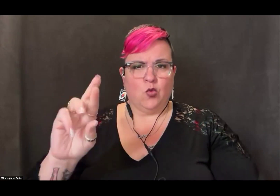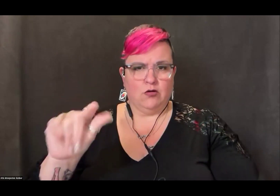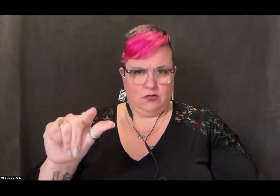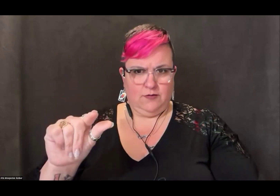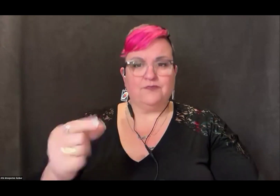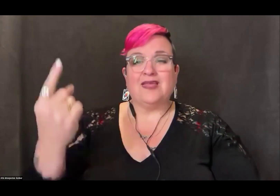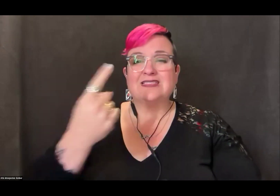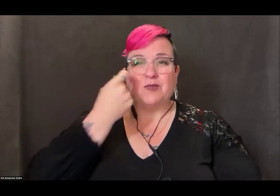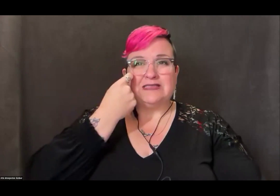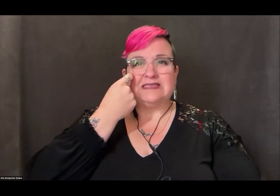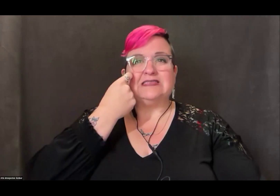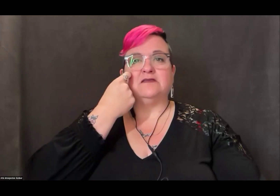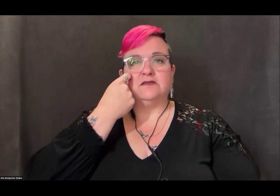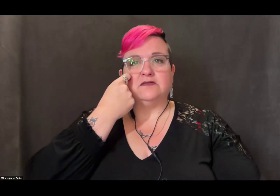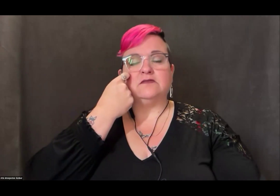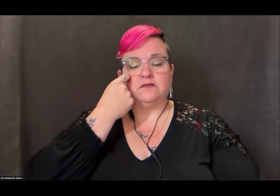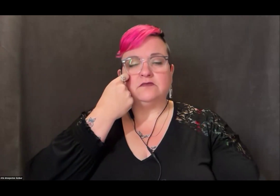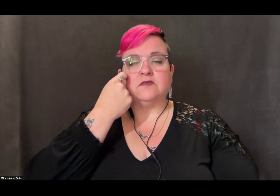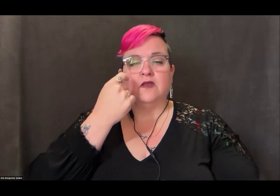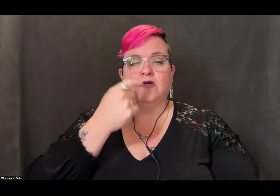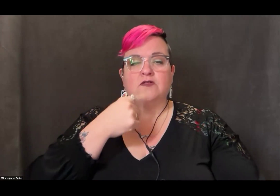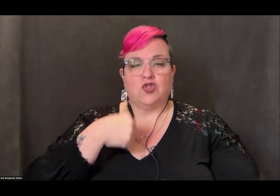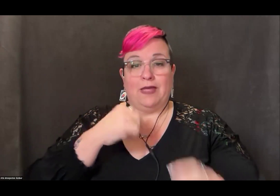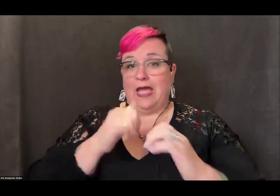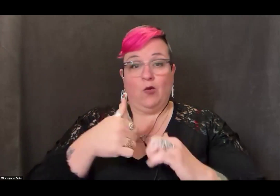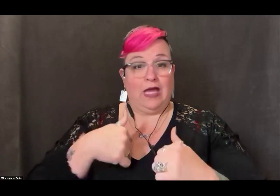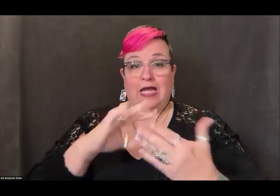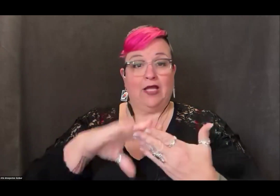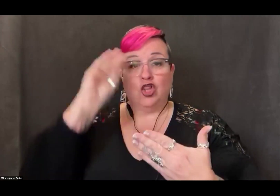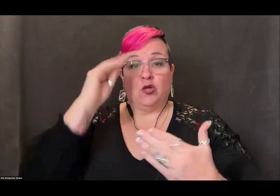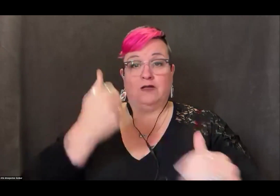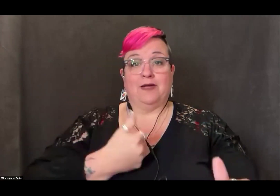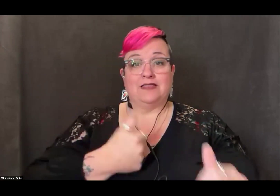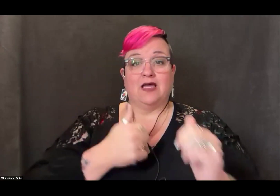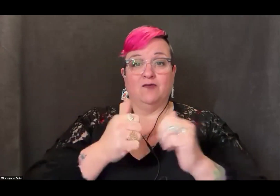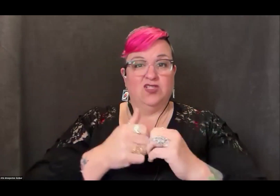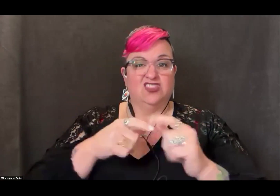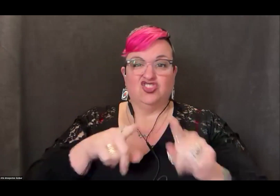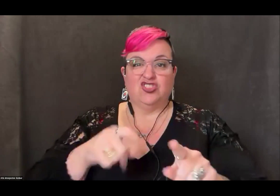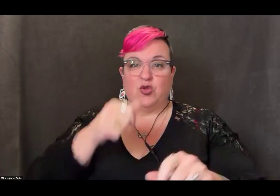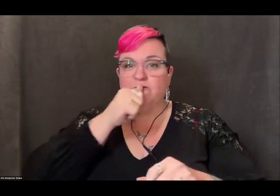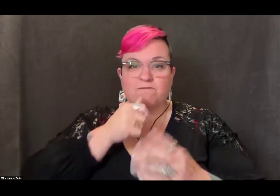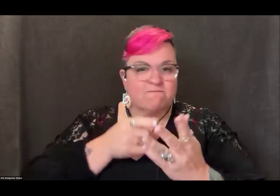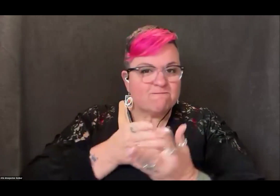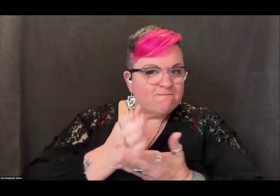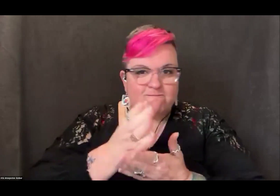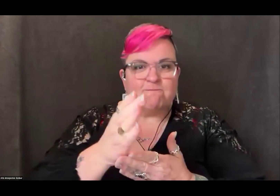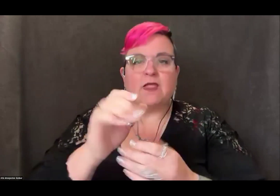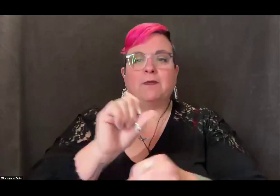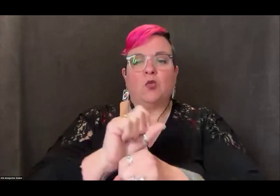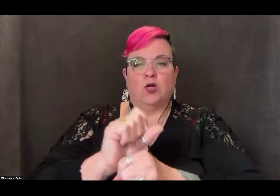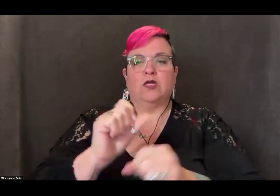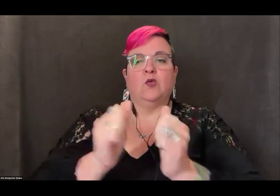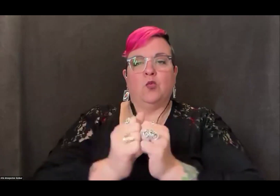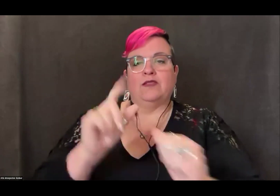Someone tried to get me to that. The way I learned myself is in the trenches. I've been working with large language